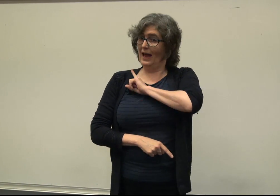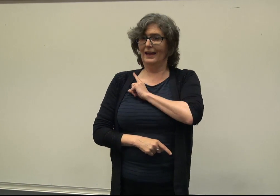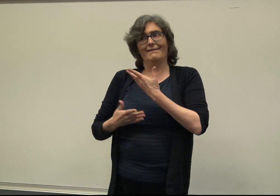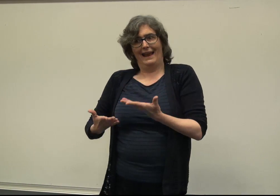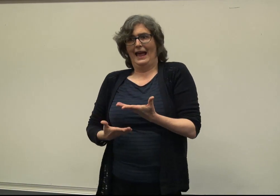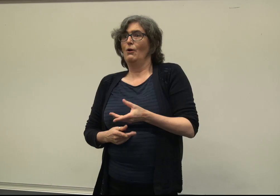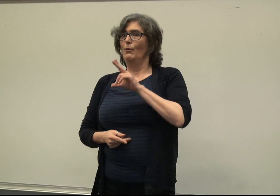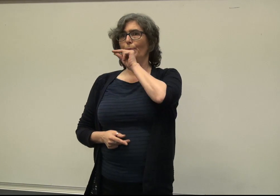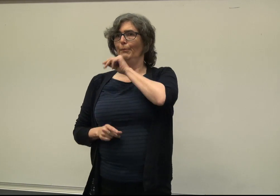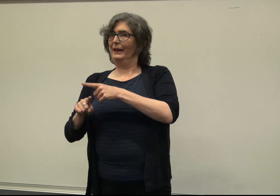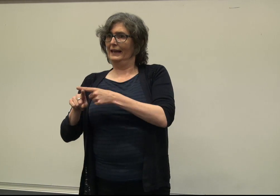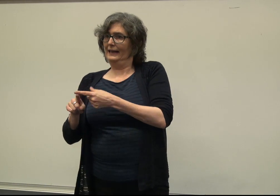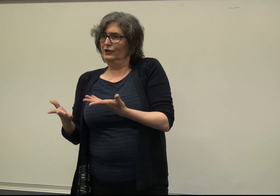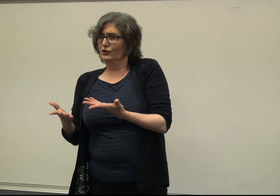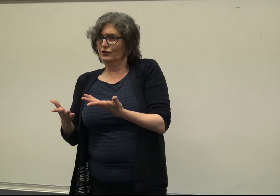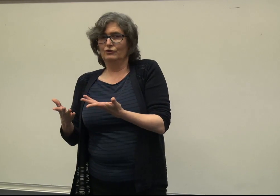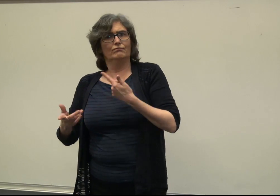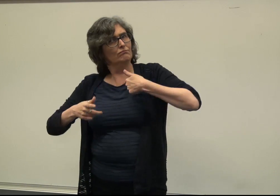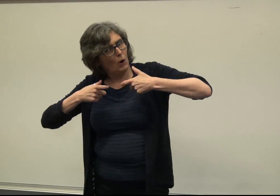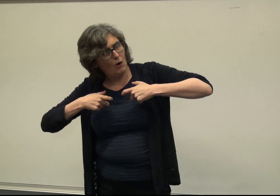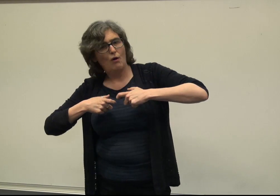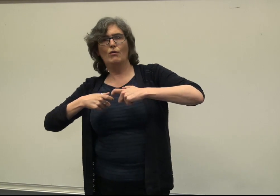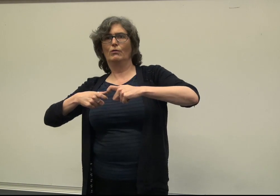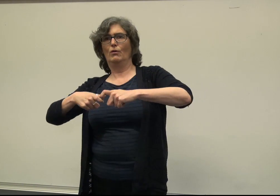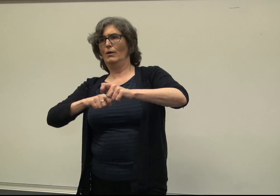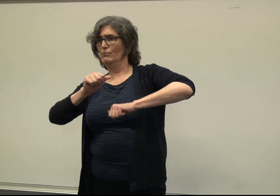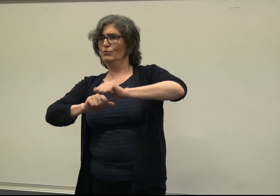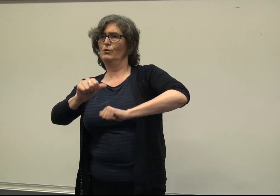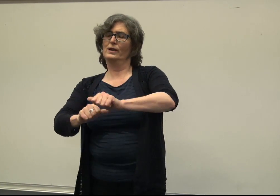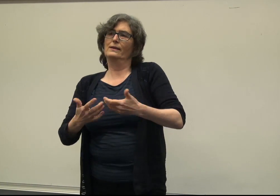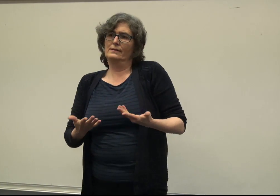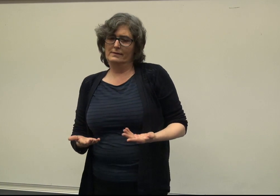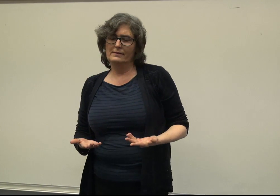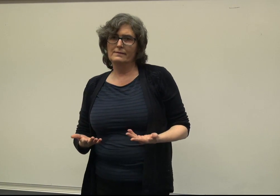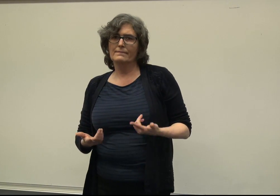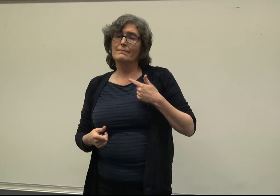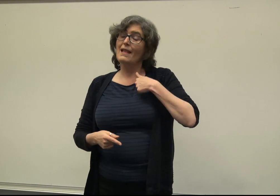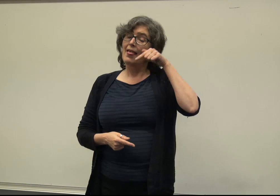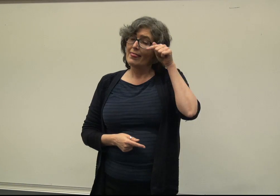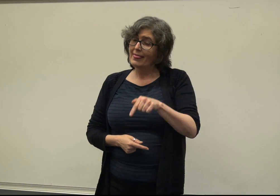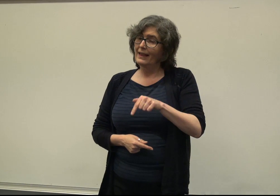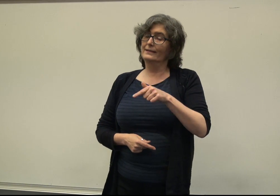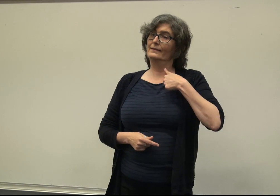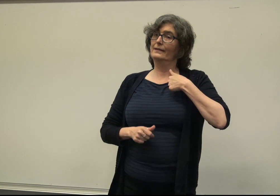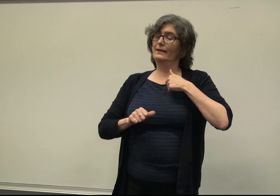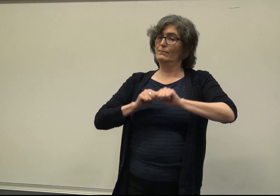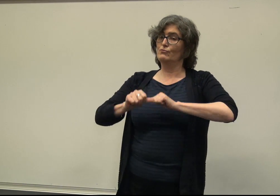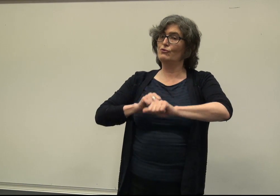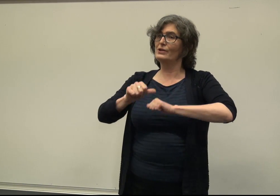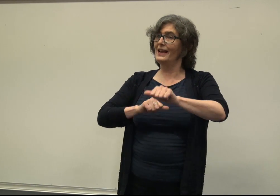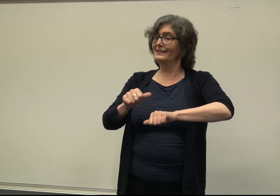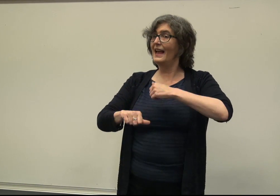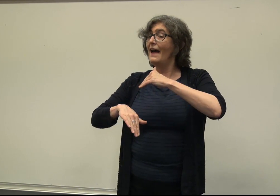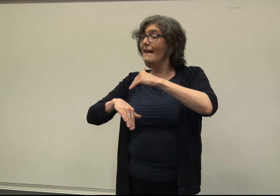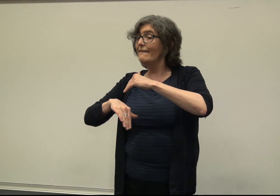constant experience of inhibiting the language that you don't speak, that it has effects outside the